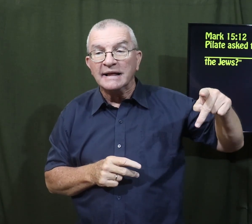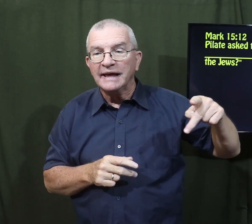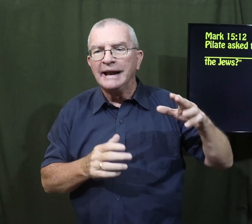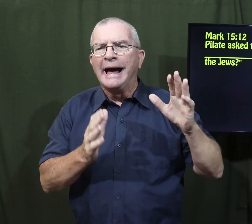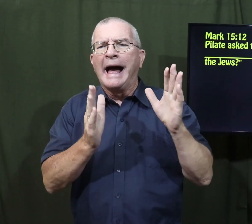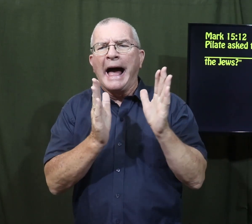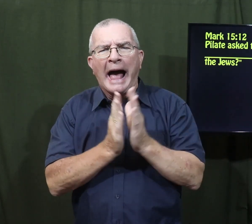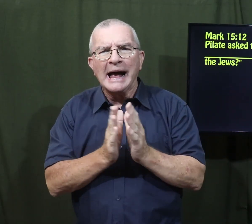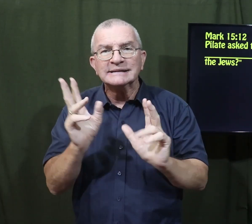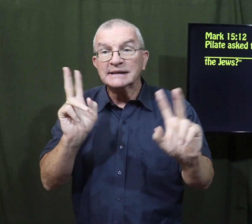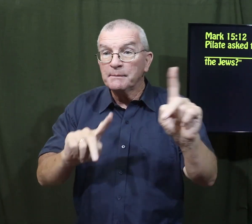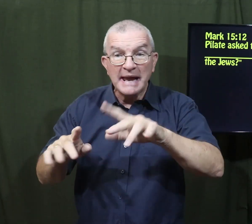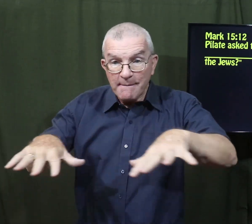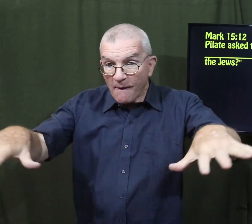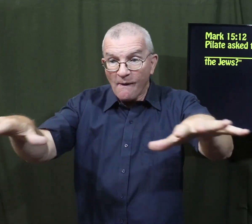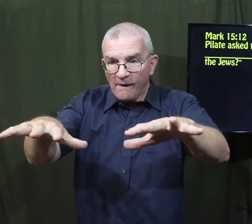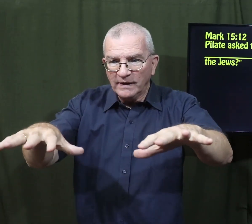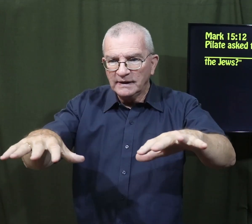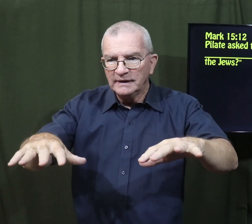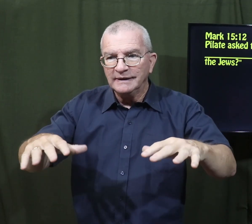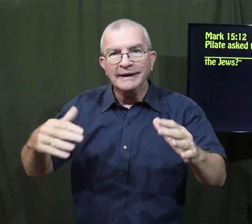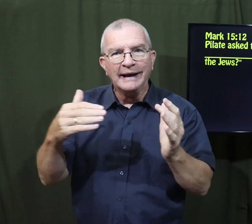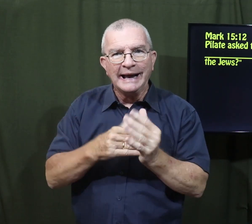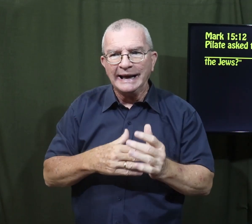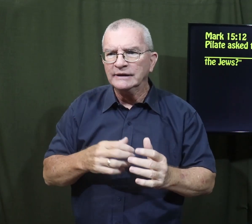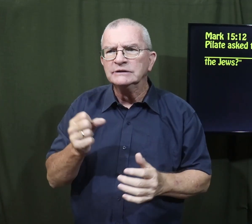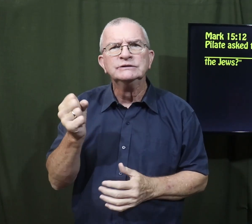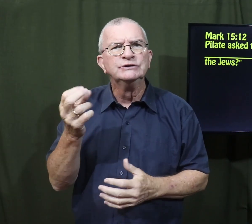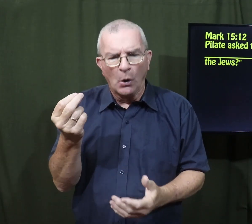12. Pilate asked the people again,